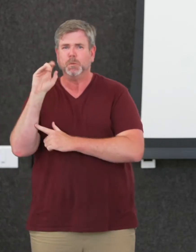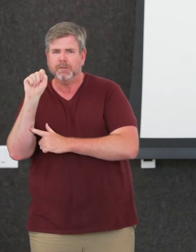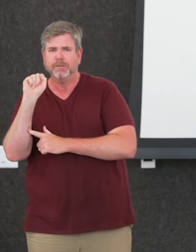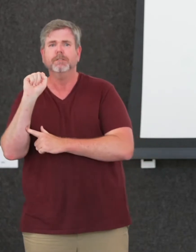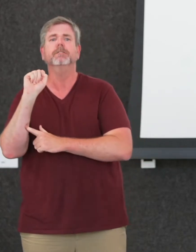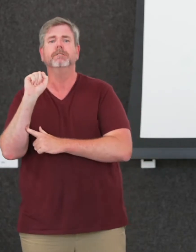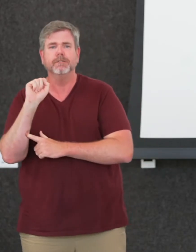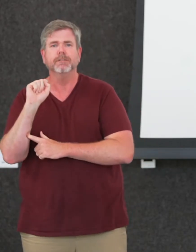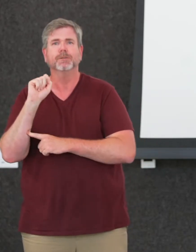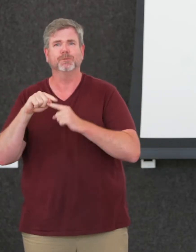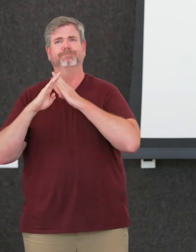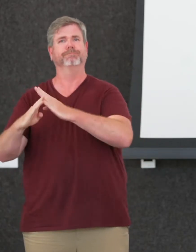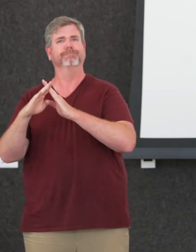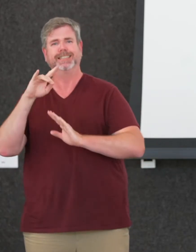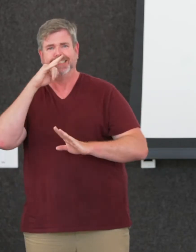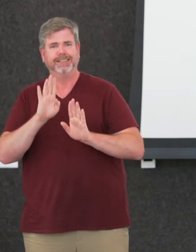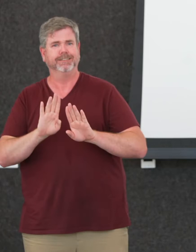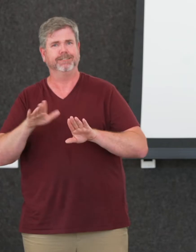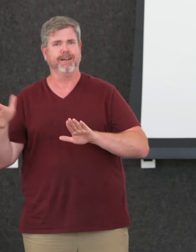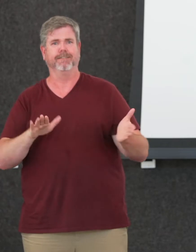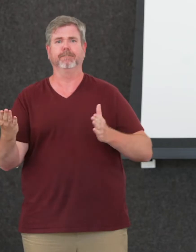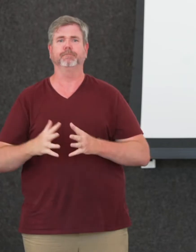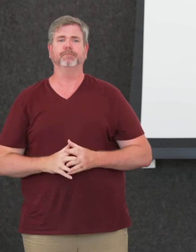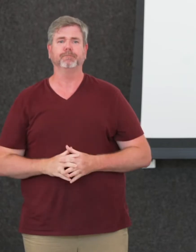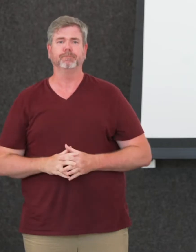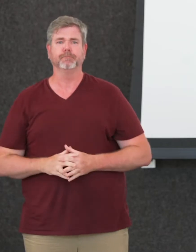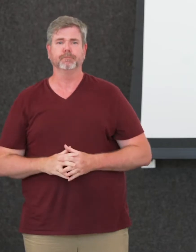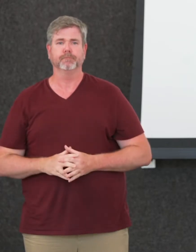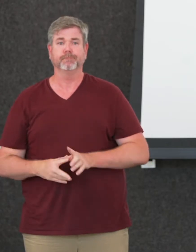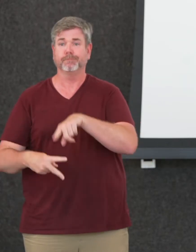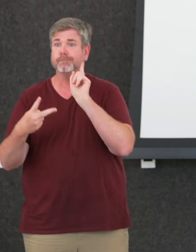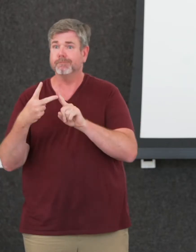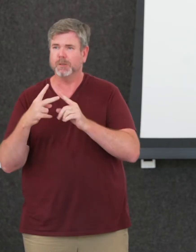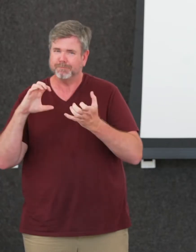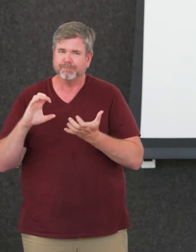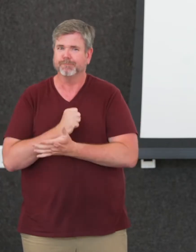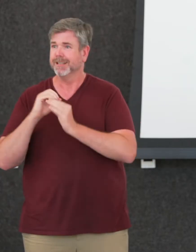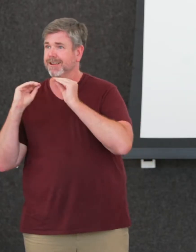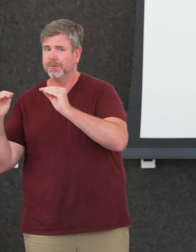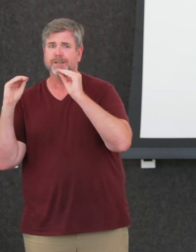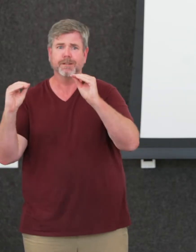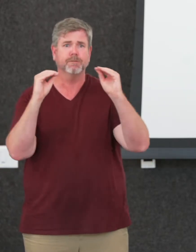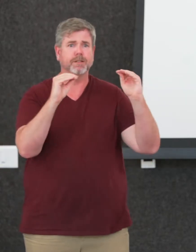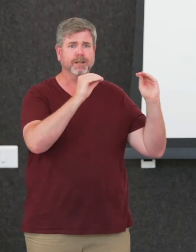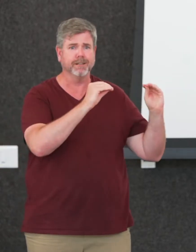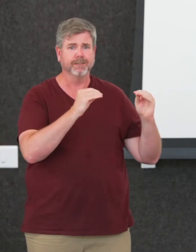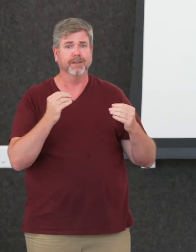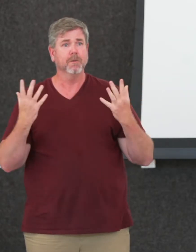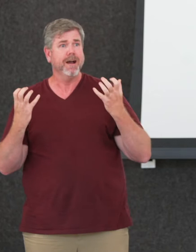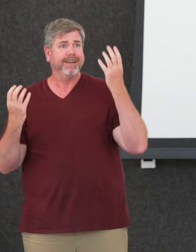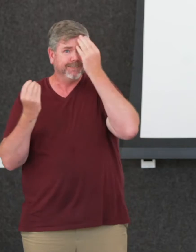And some of this is going to be how well is the education that we're giving, how good is the information, and frankly, how helpful is